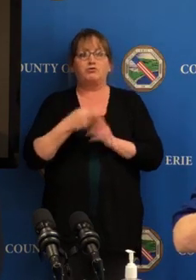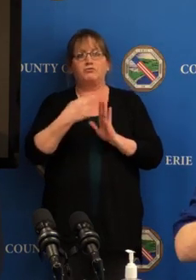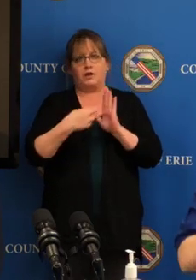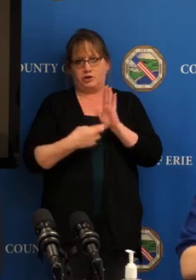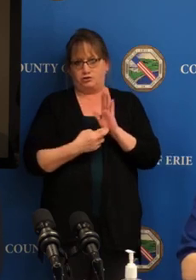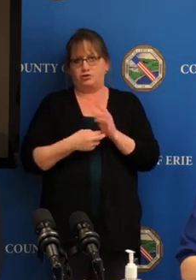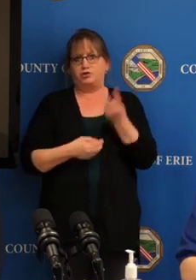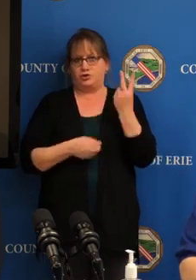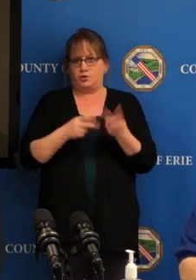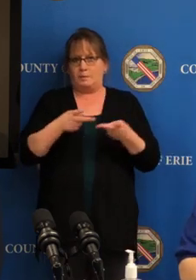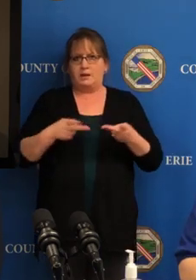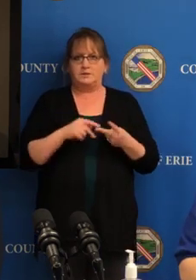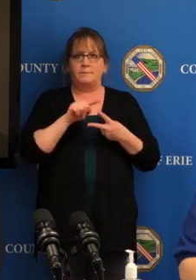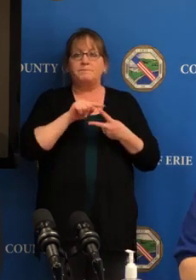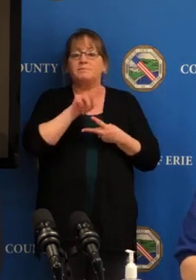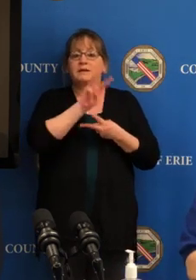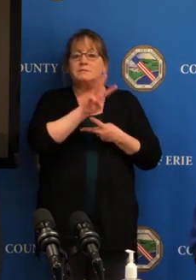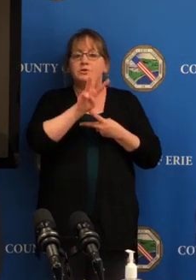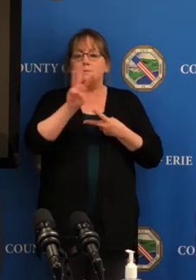two places: